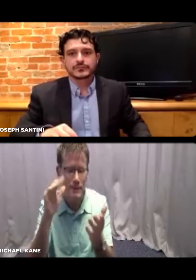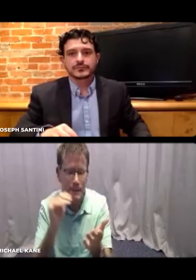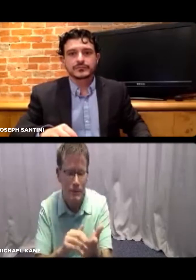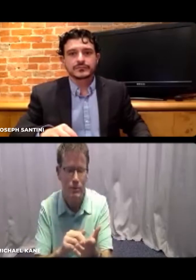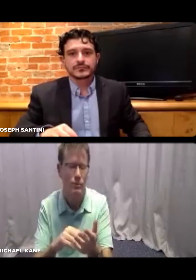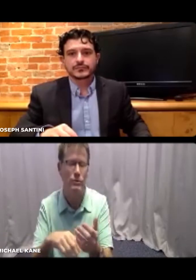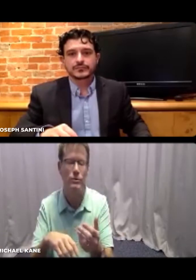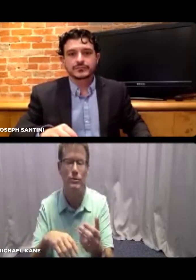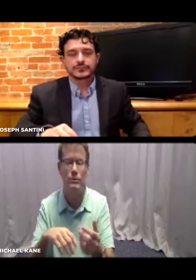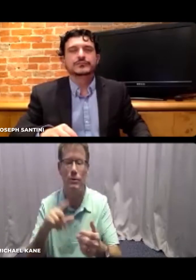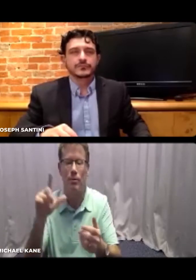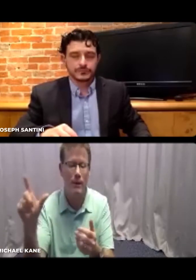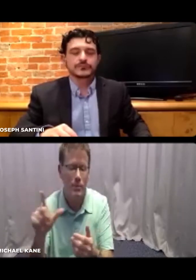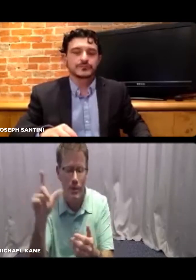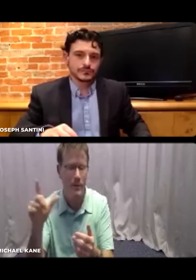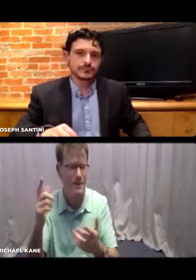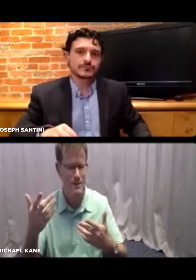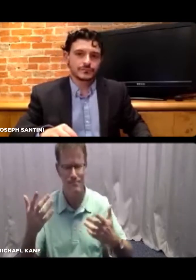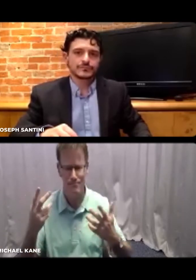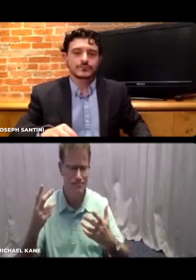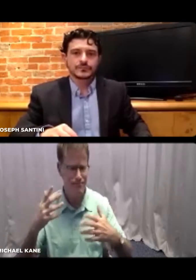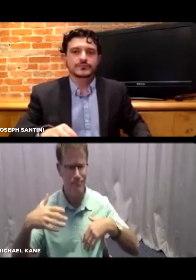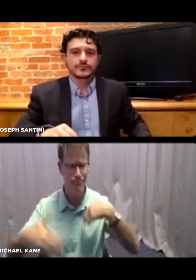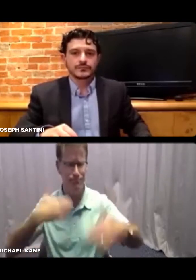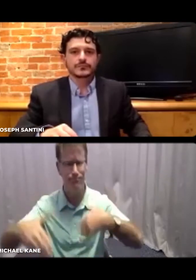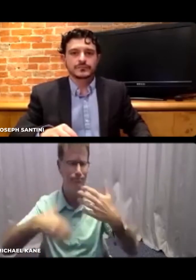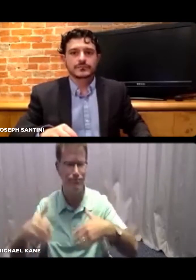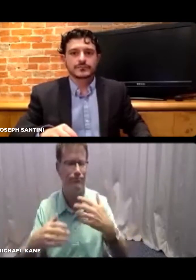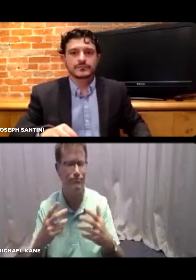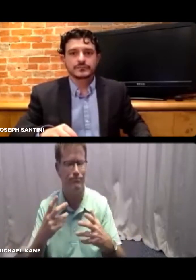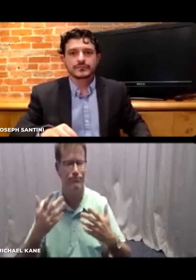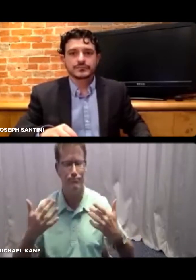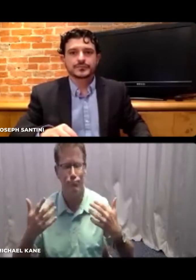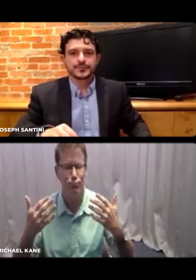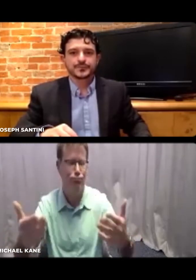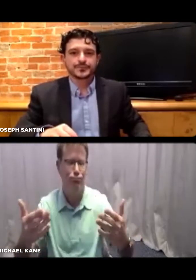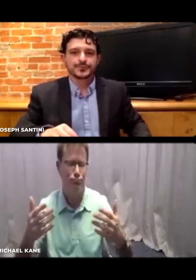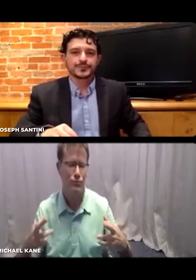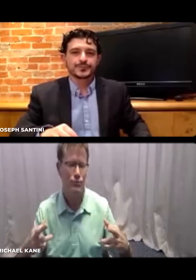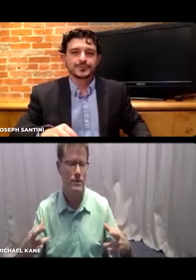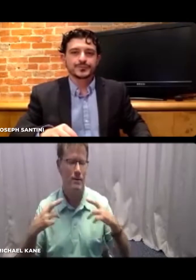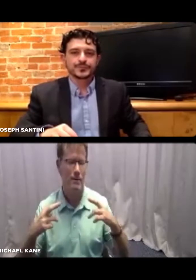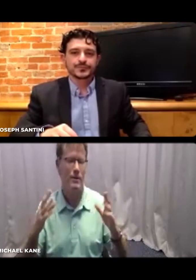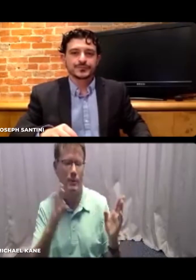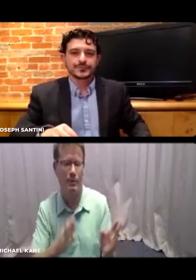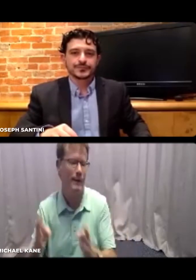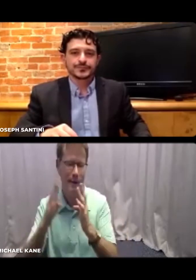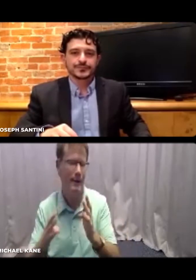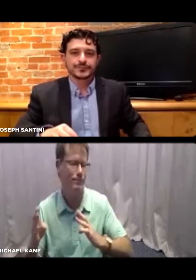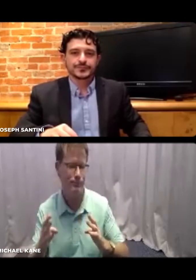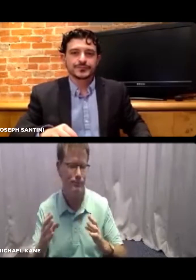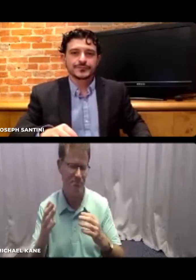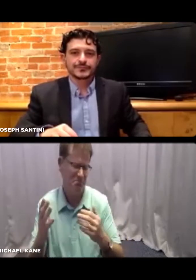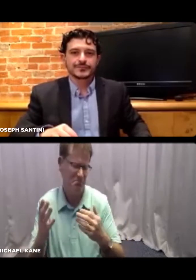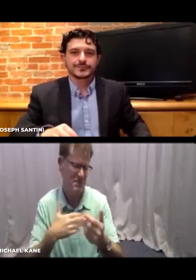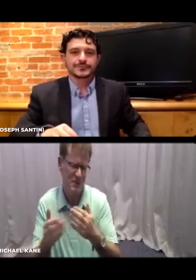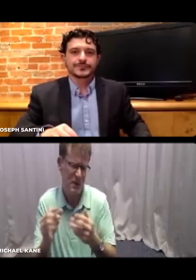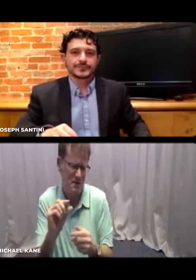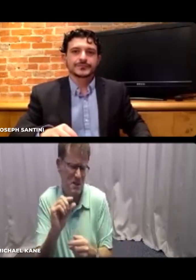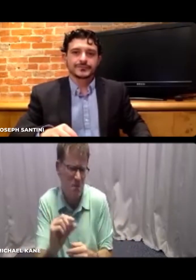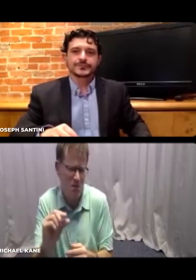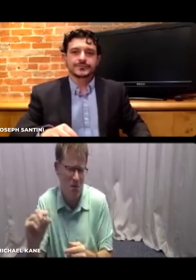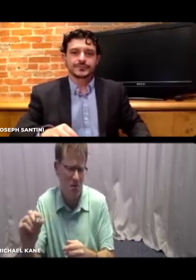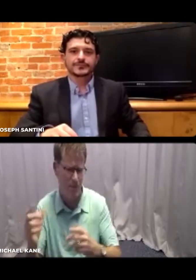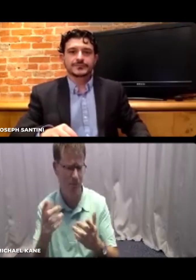the cafeteria or at the library. But go ahead and start working and invest in your future retirement